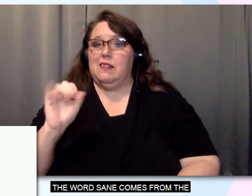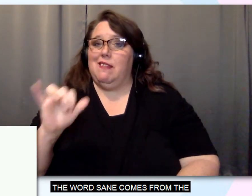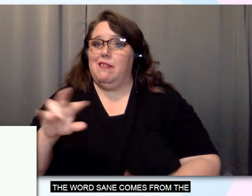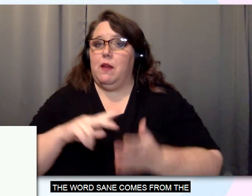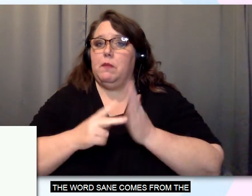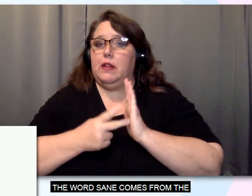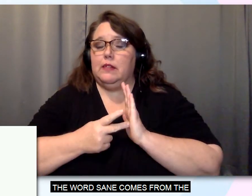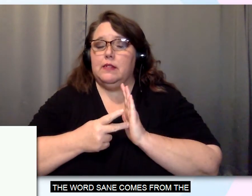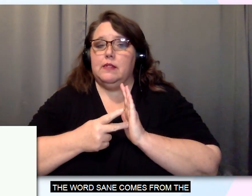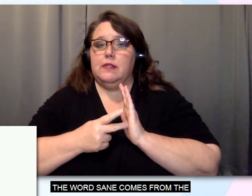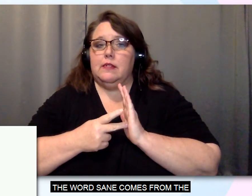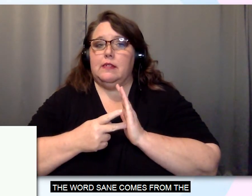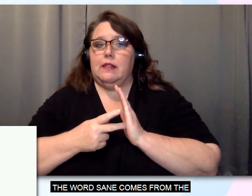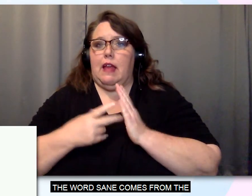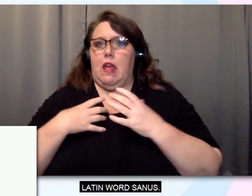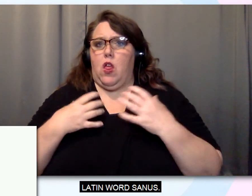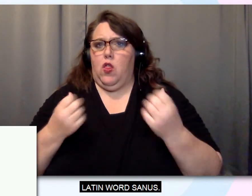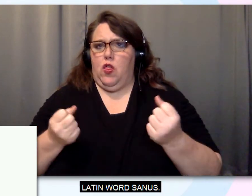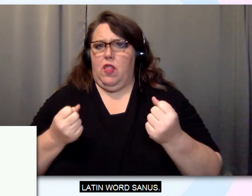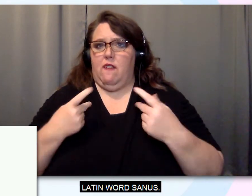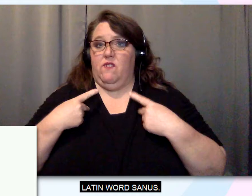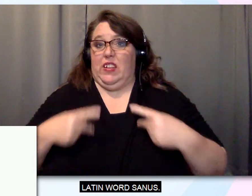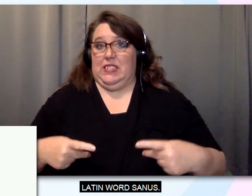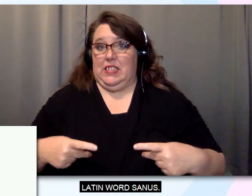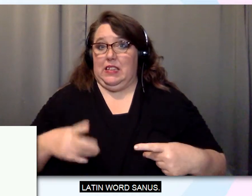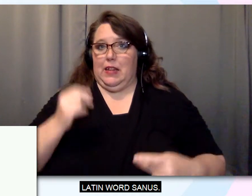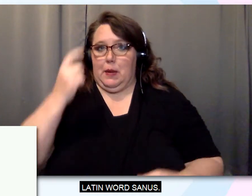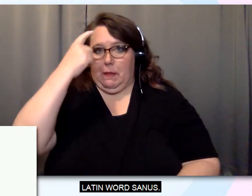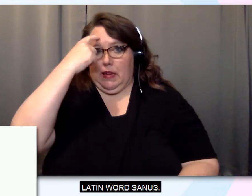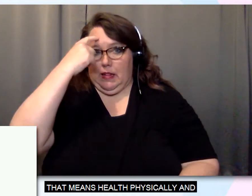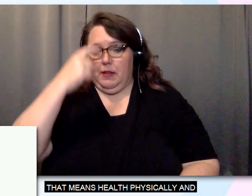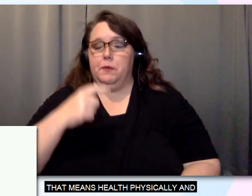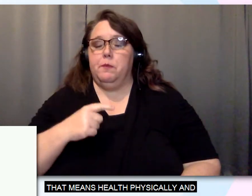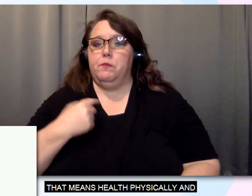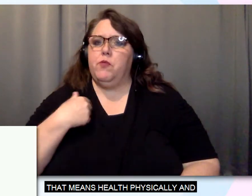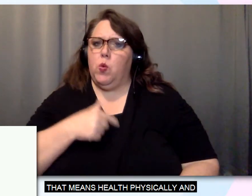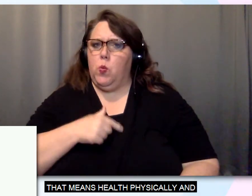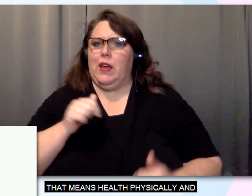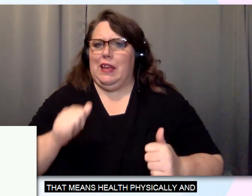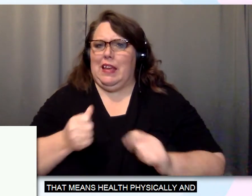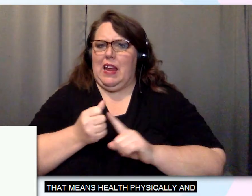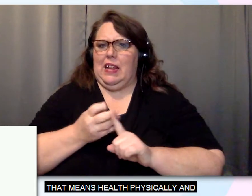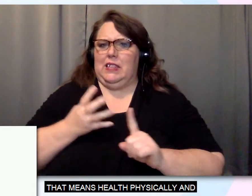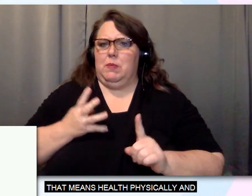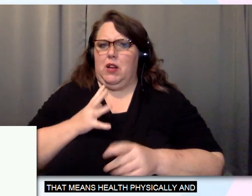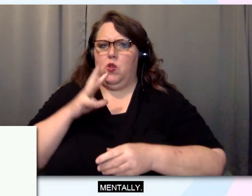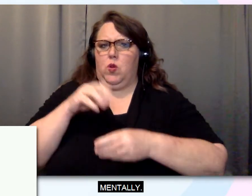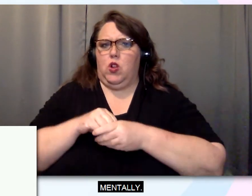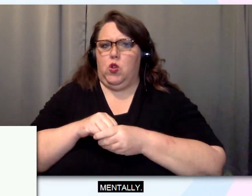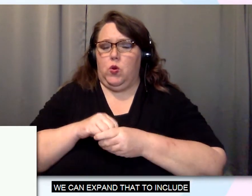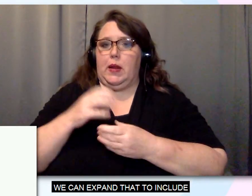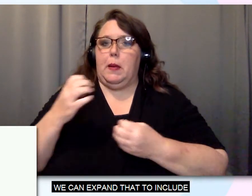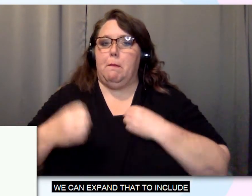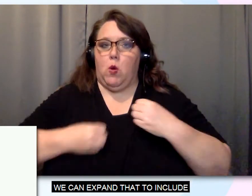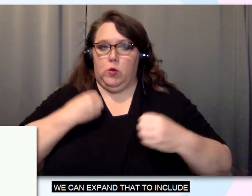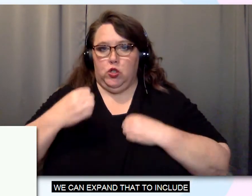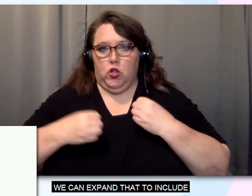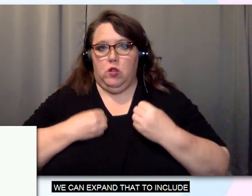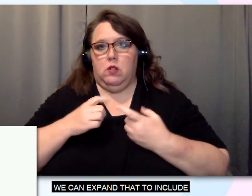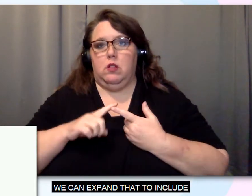sanus, S-A-N-U-S. That means health physically and mentally. Now we can expand that to